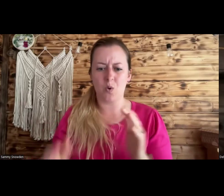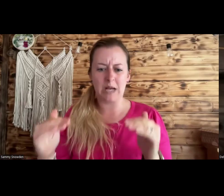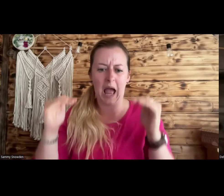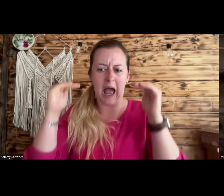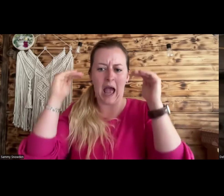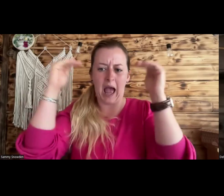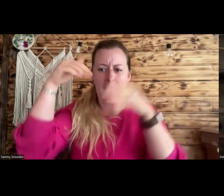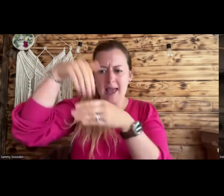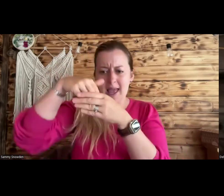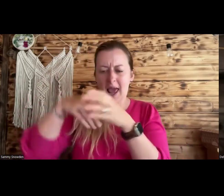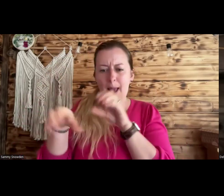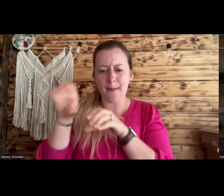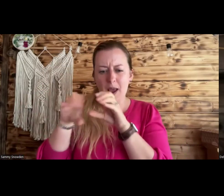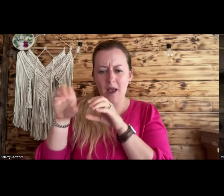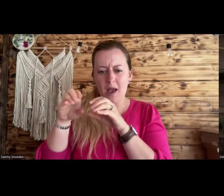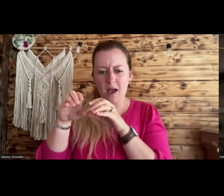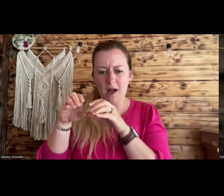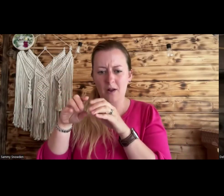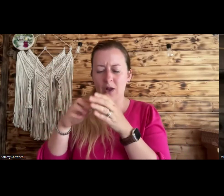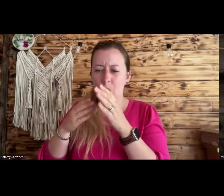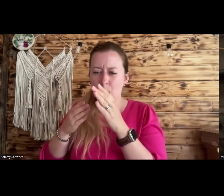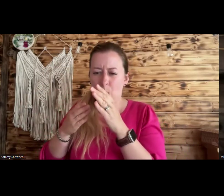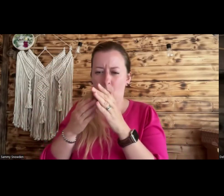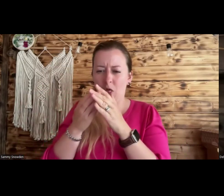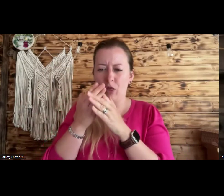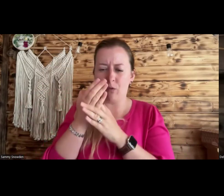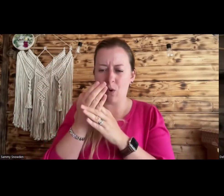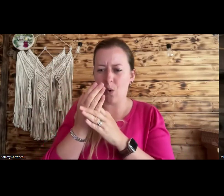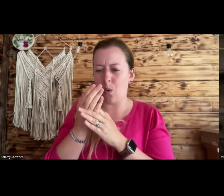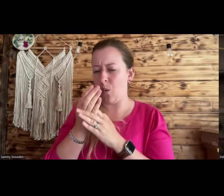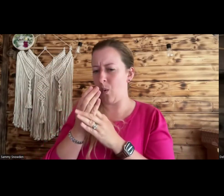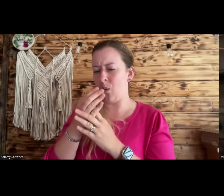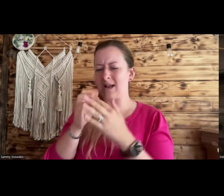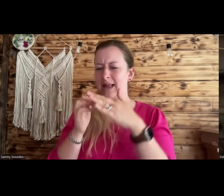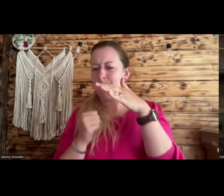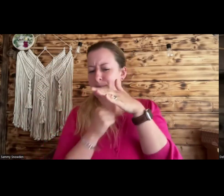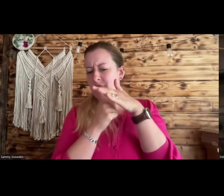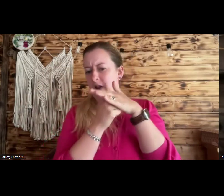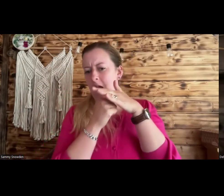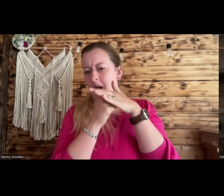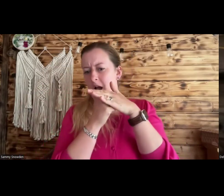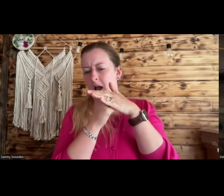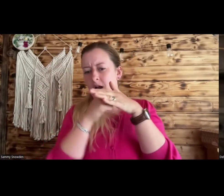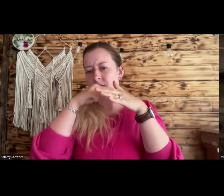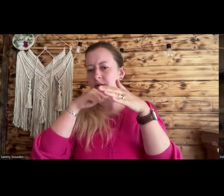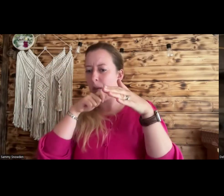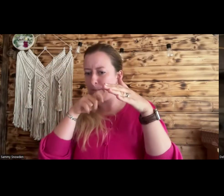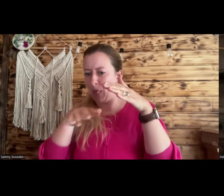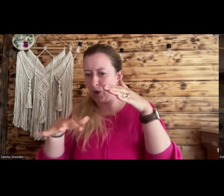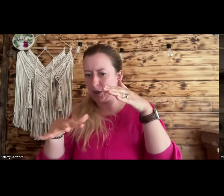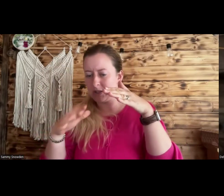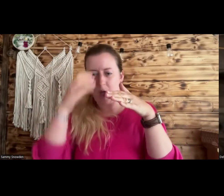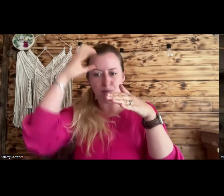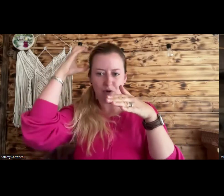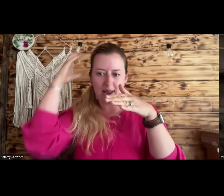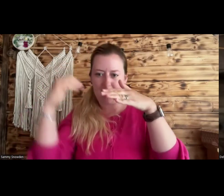one to use daily. And all I did tonight was just pop it on the back of my neck and on the balls of my